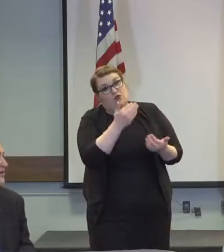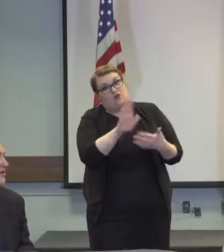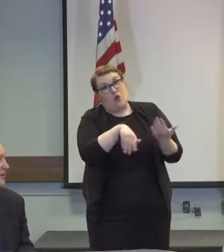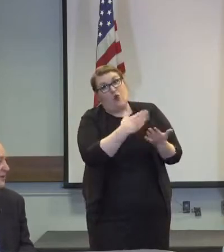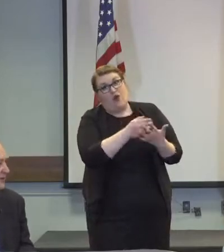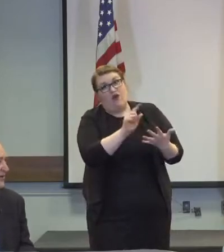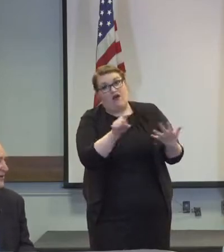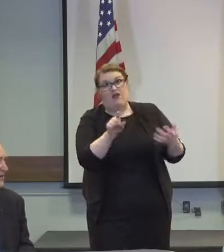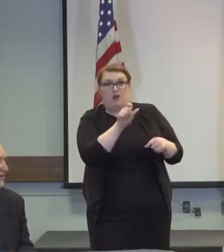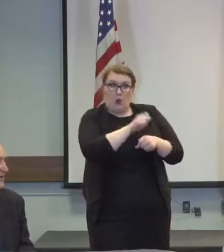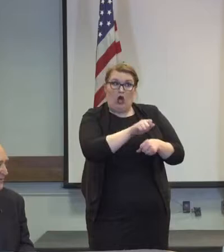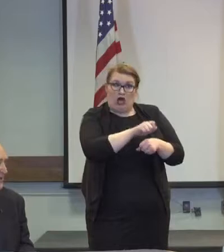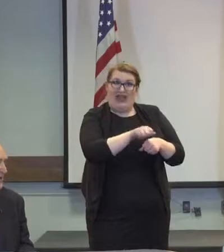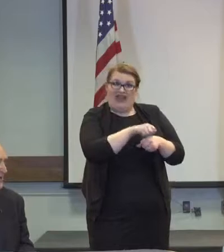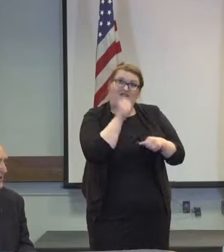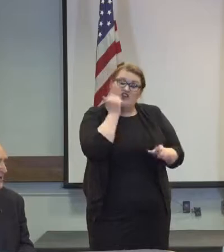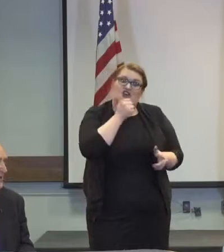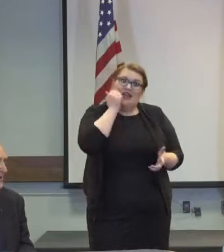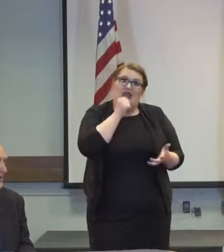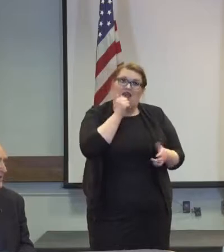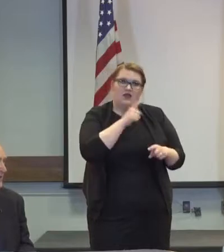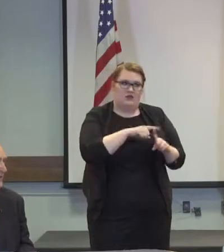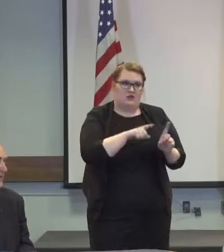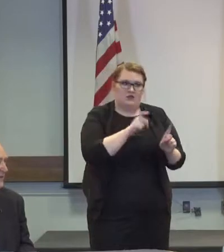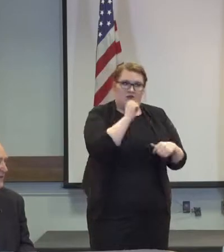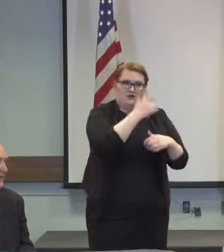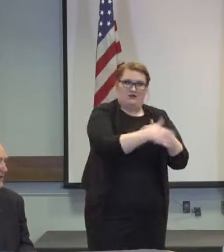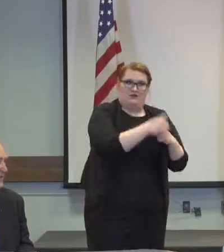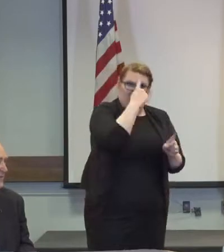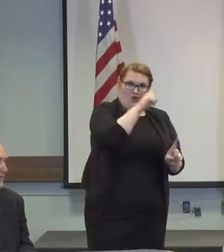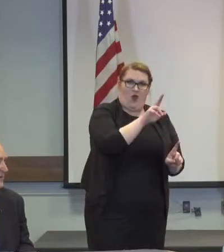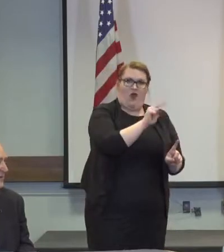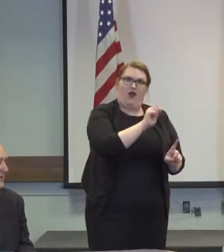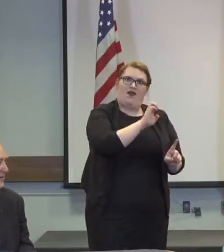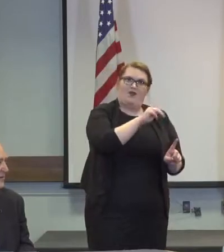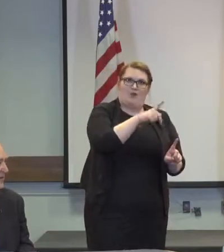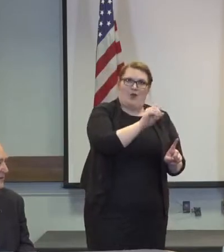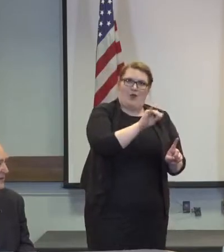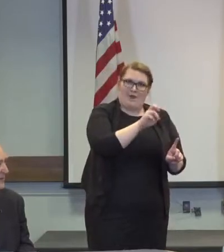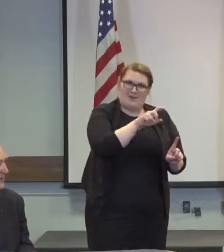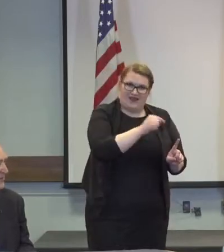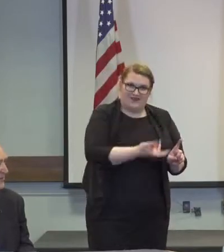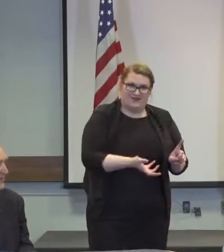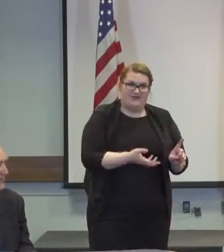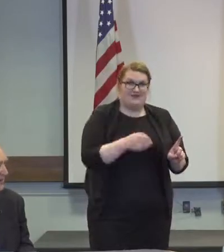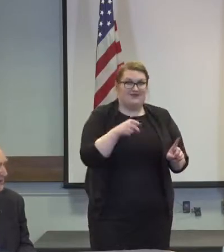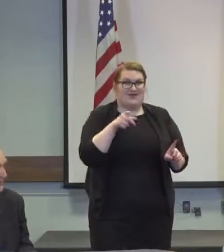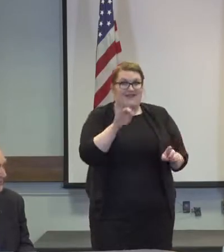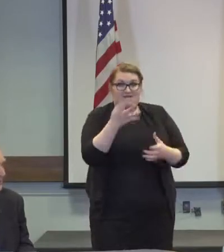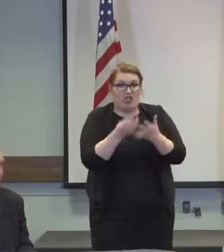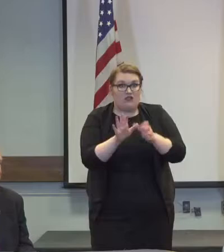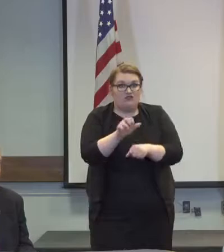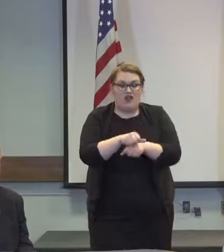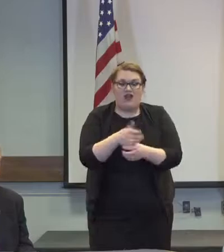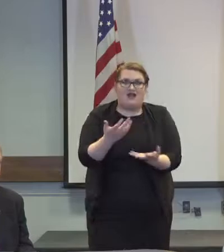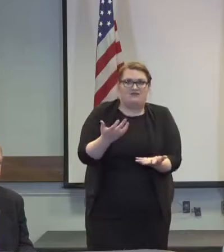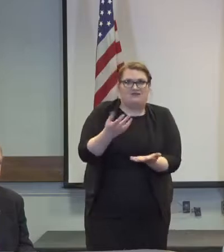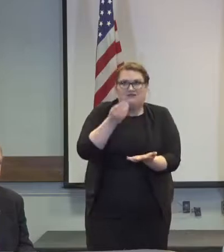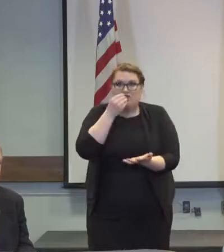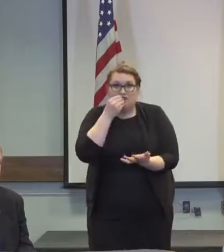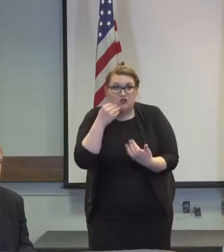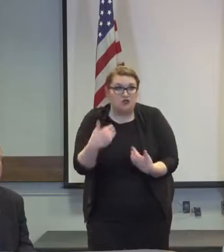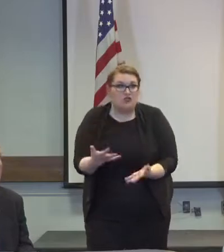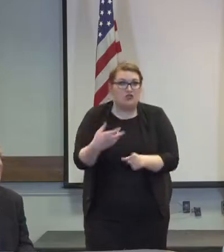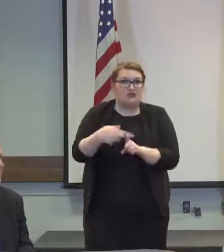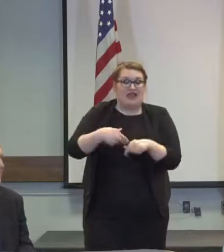Almost all of these folks are working every day. And if they've lost a job, you know, they're paying rent with that money and buying food with that money, taking care